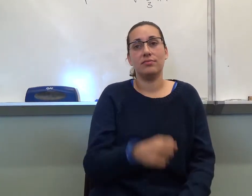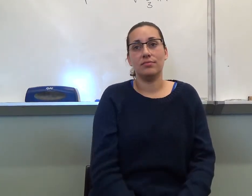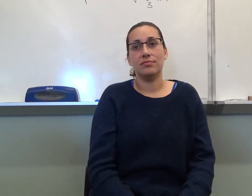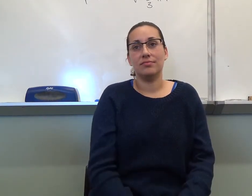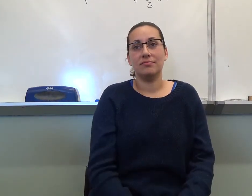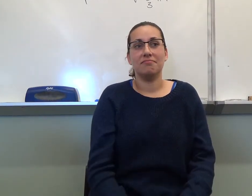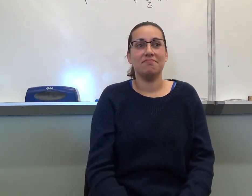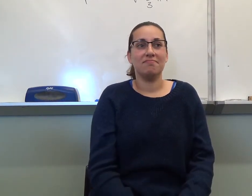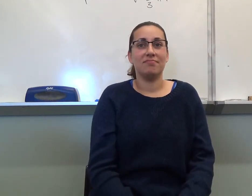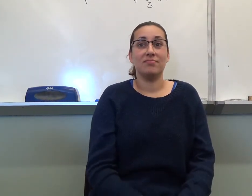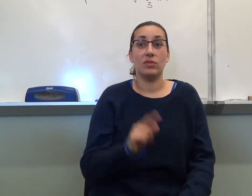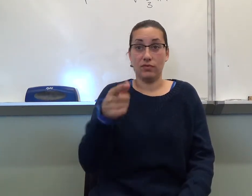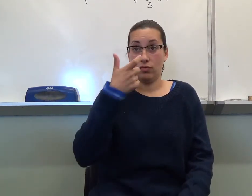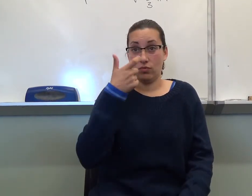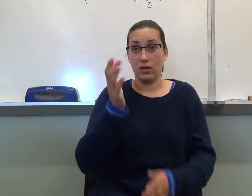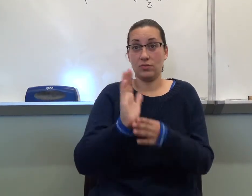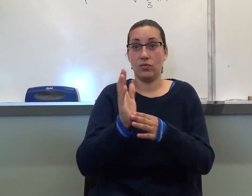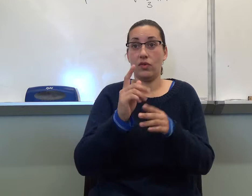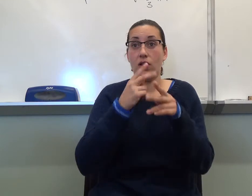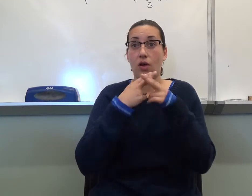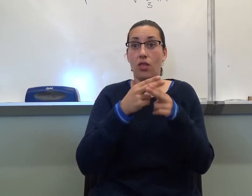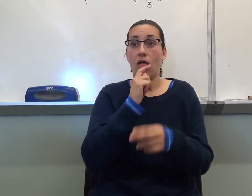Okay. 35, huh?